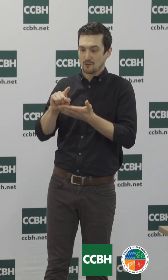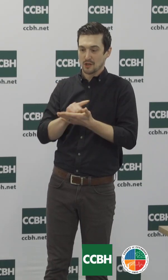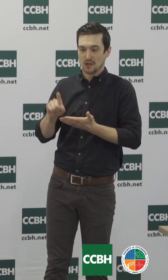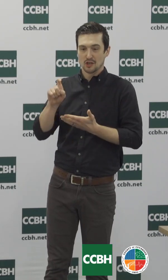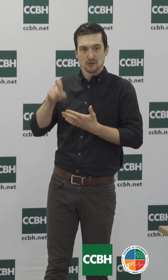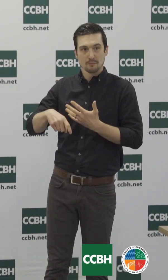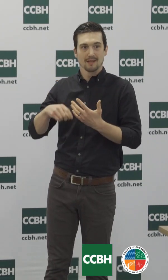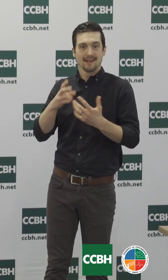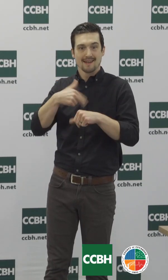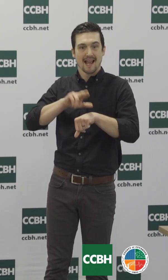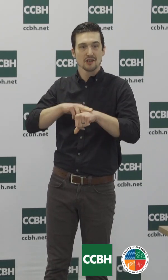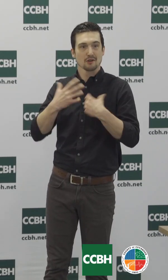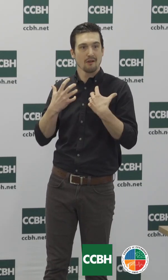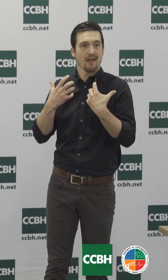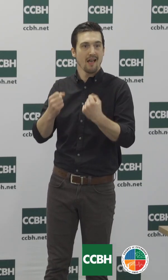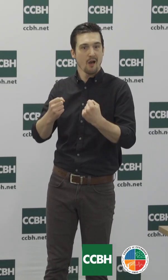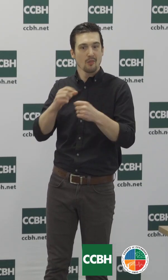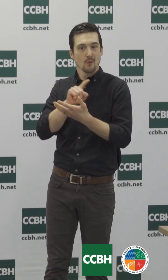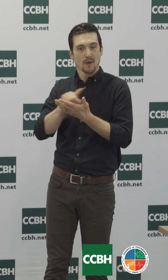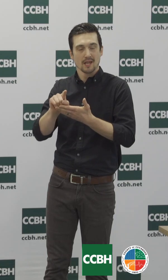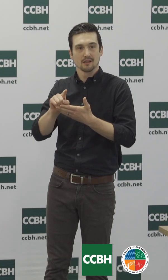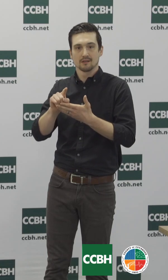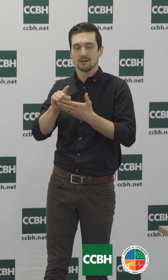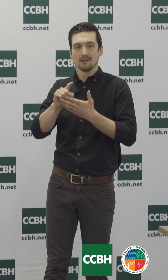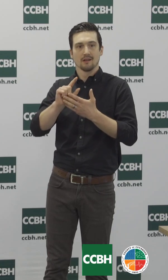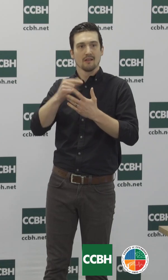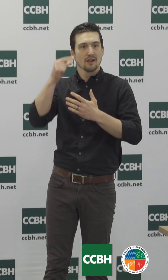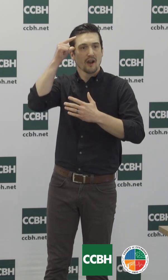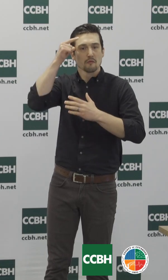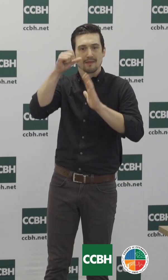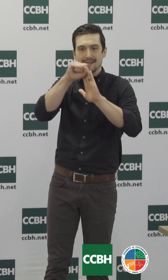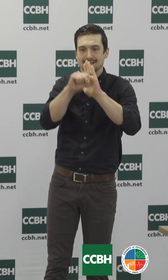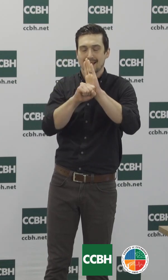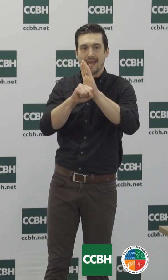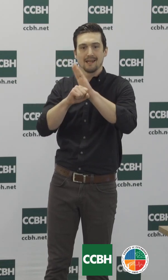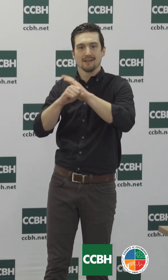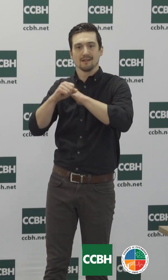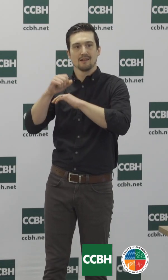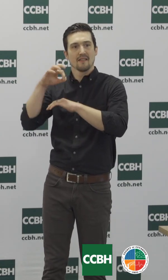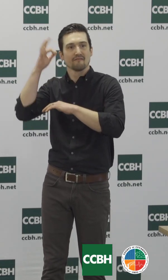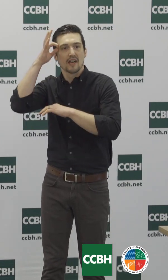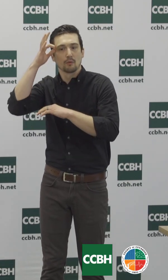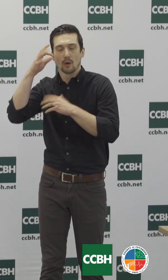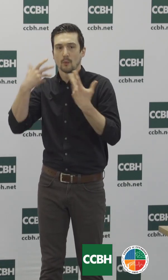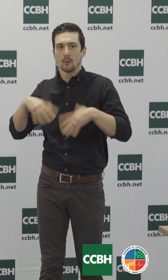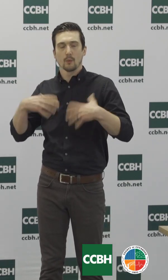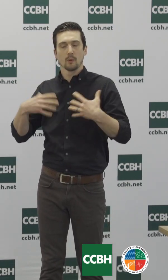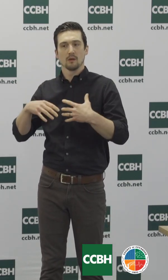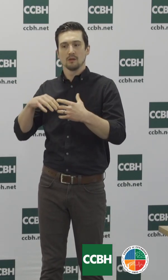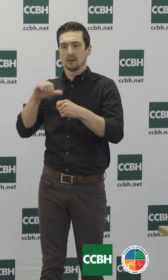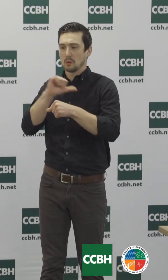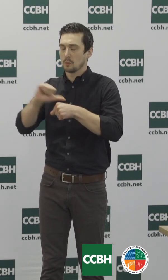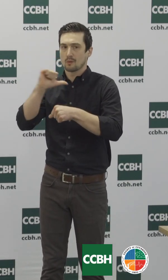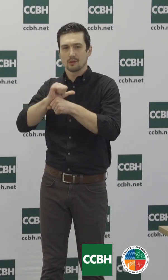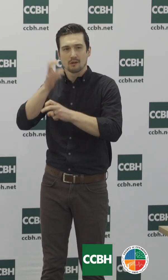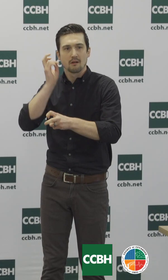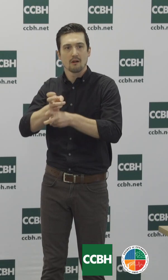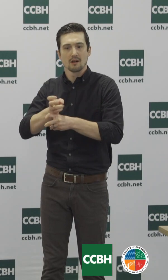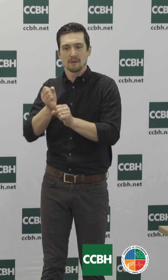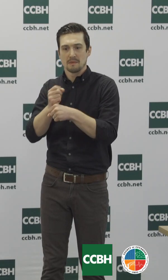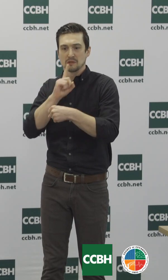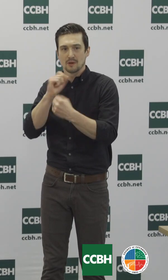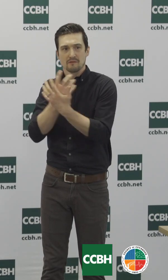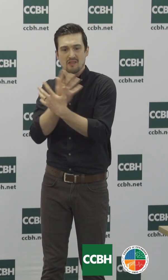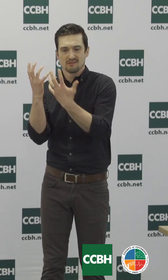our teams at the local and state levels are working double and triple time to really be consistent with our public